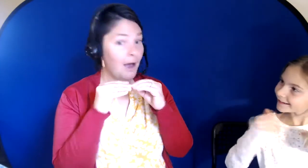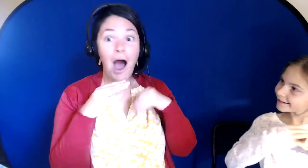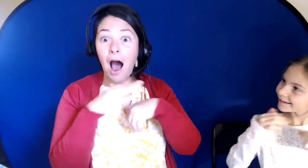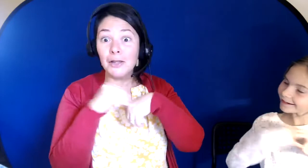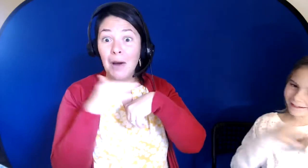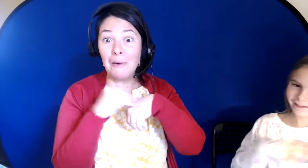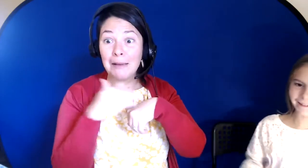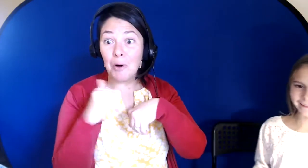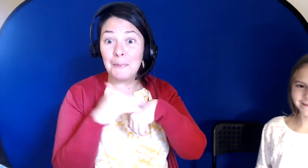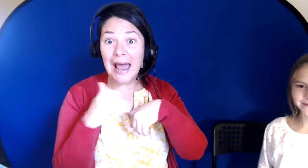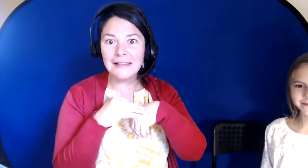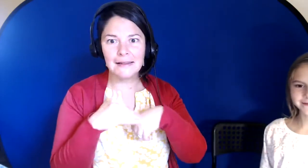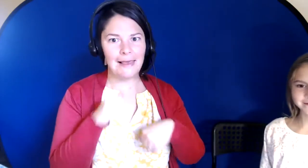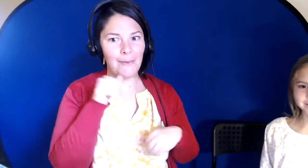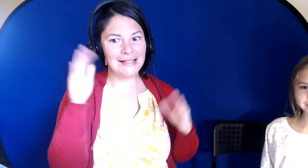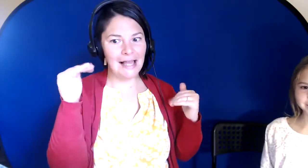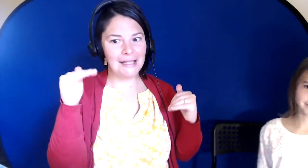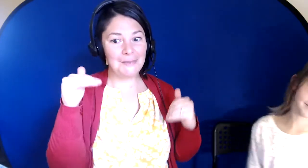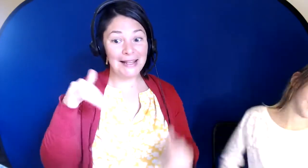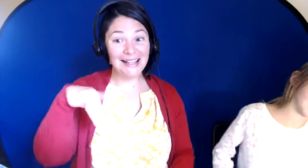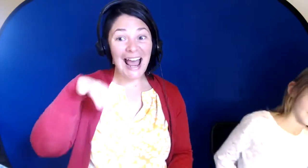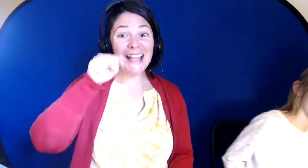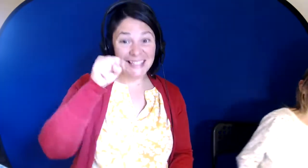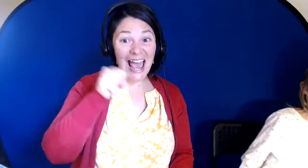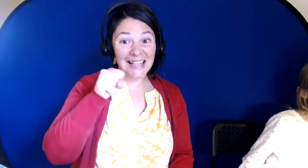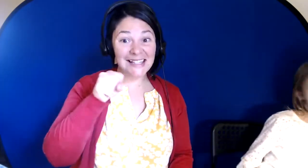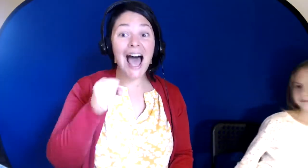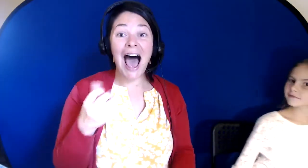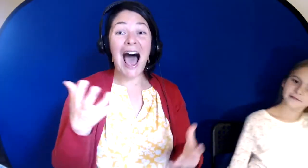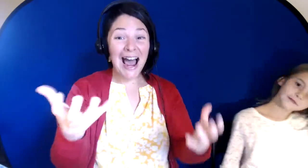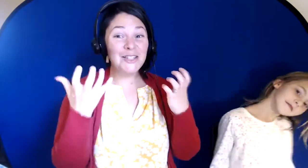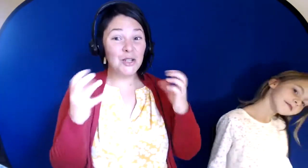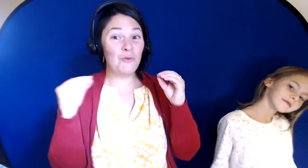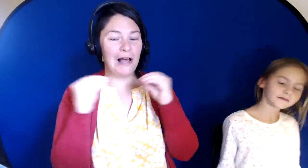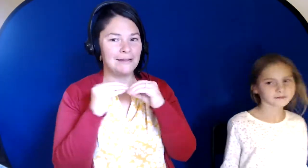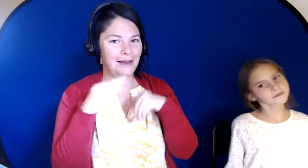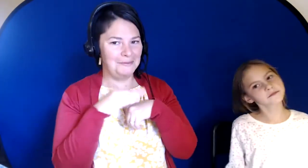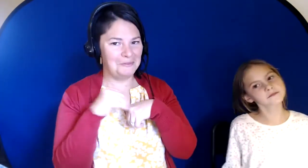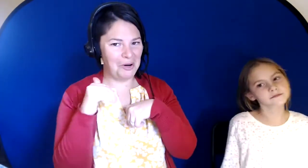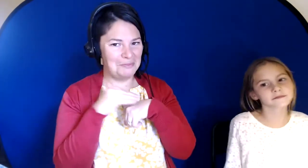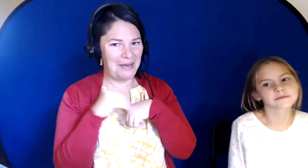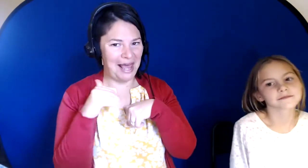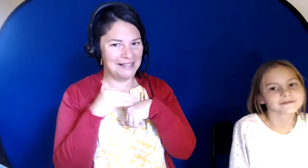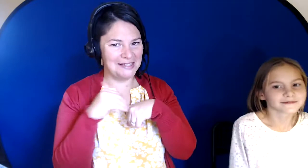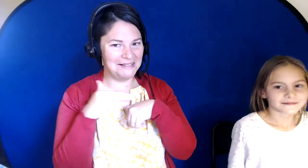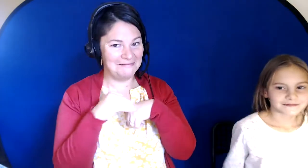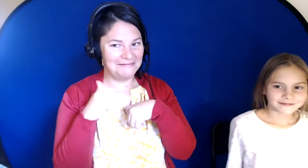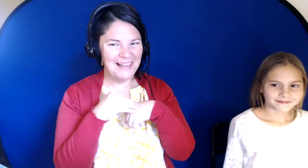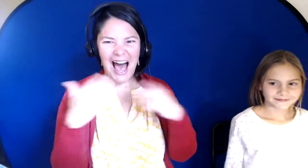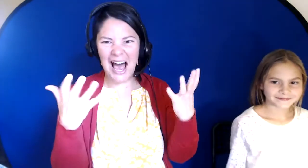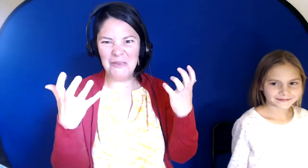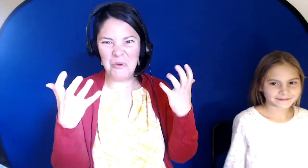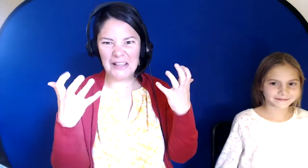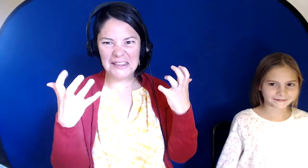Do I want more pets? That was unexpected. And yes, I do want more pets. I want